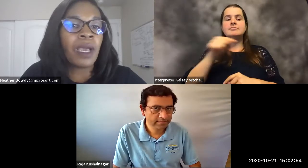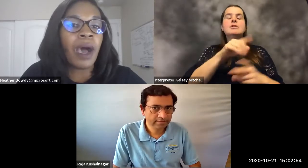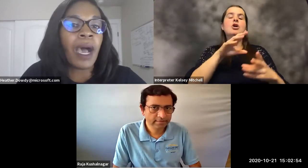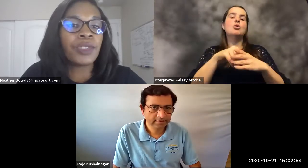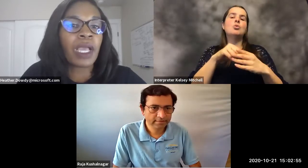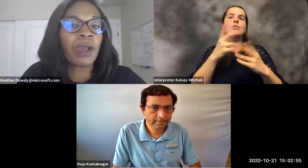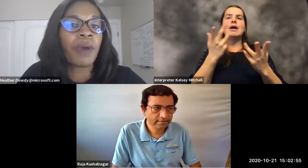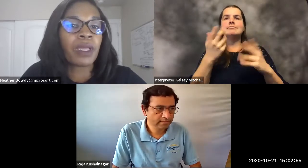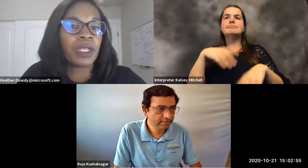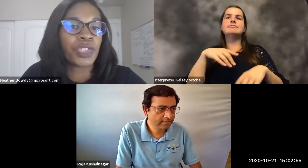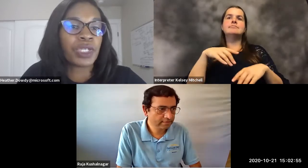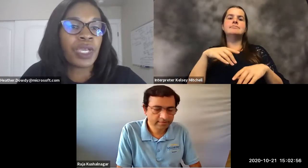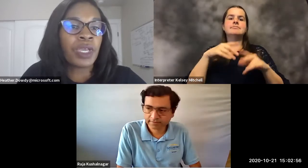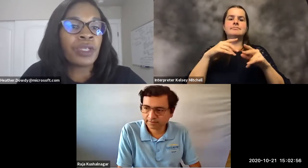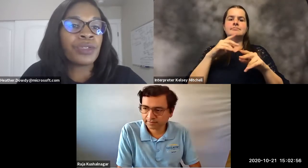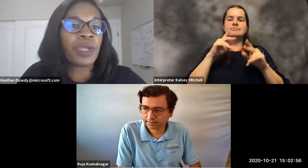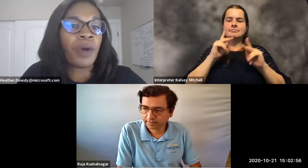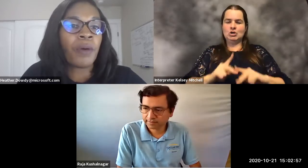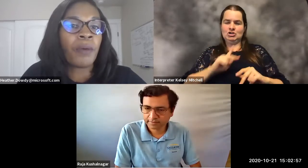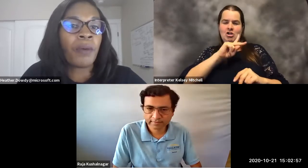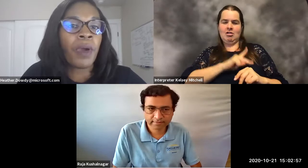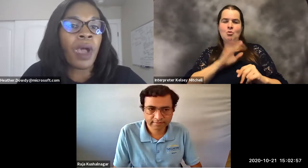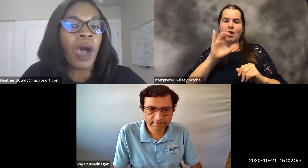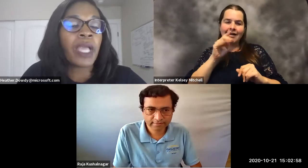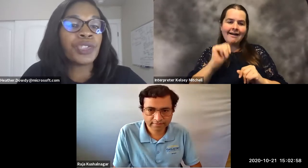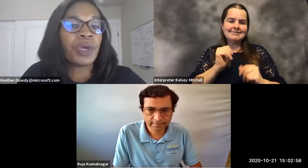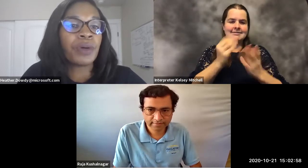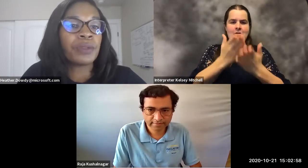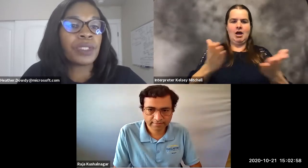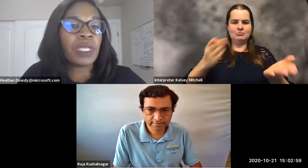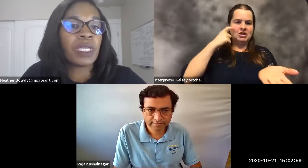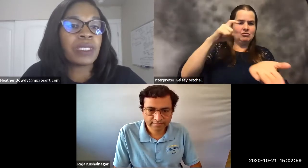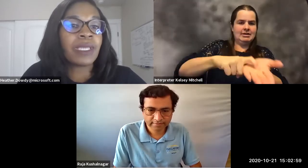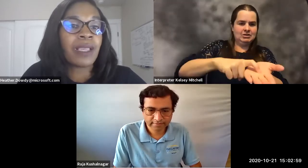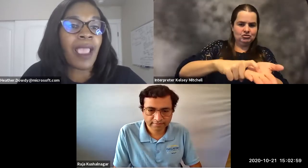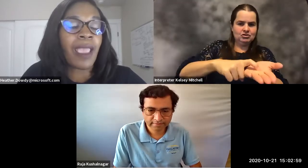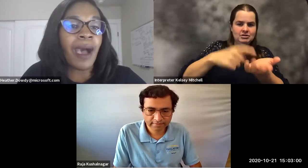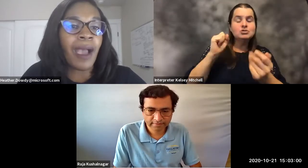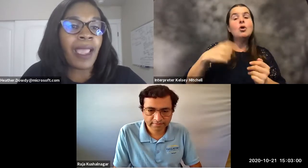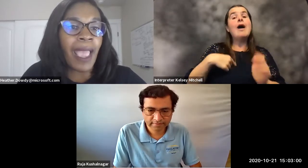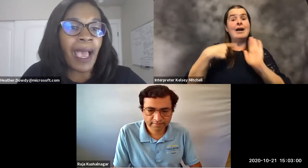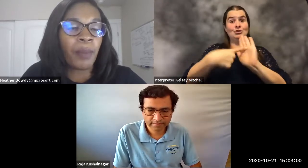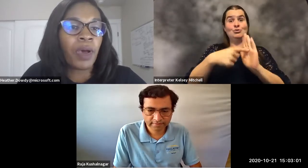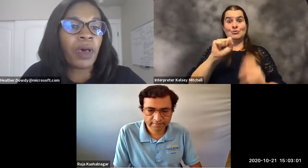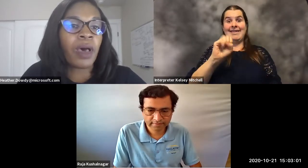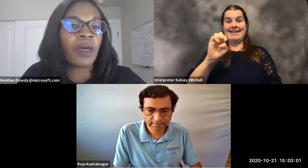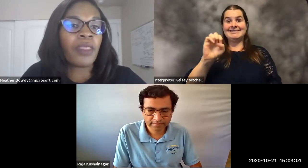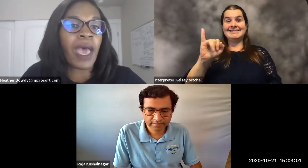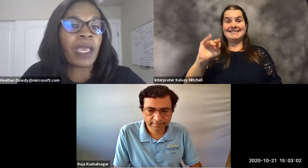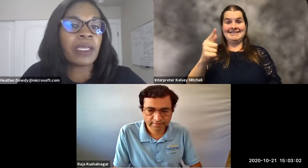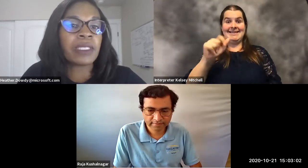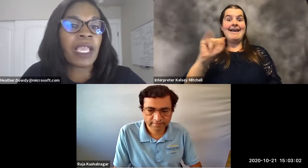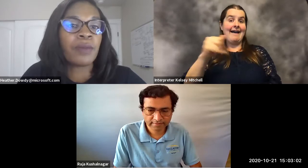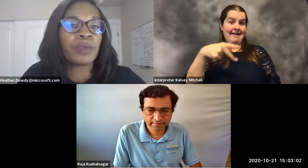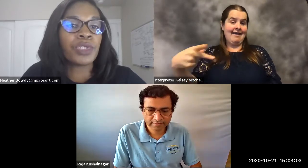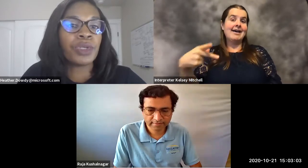personalized object recognition. So I showed the Seeing AI app